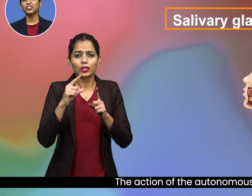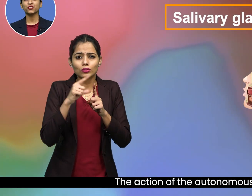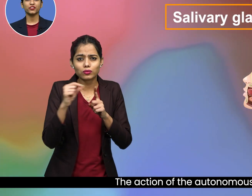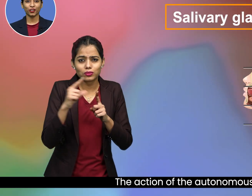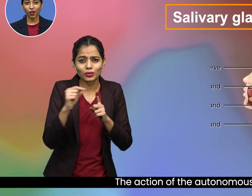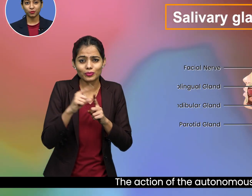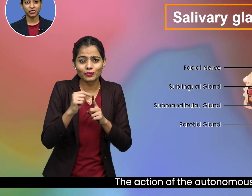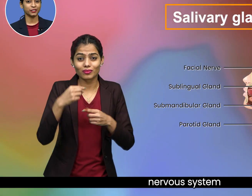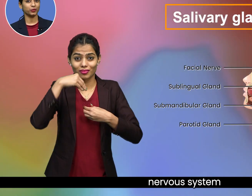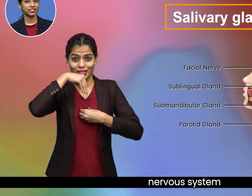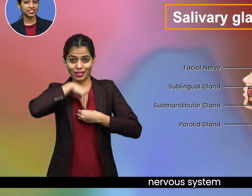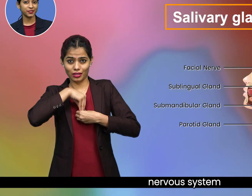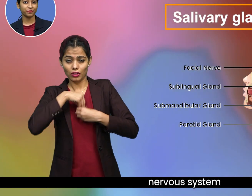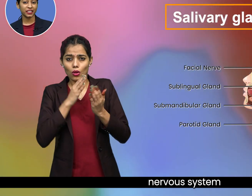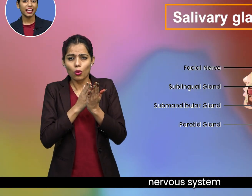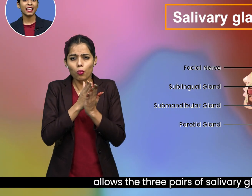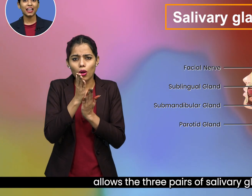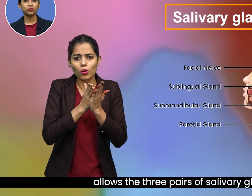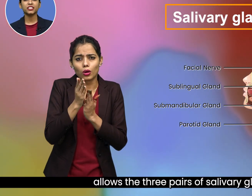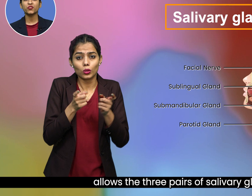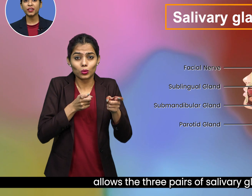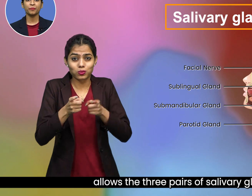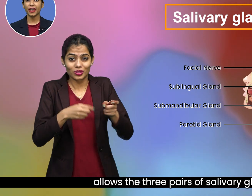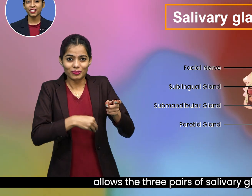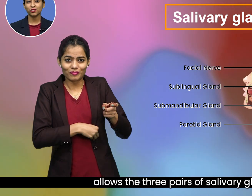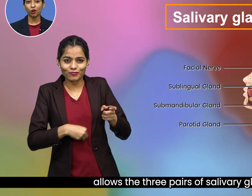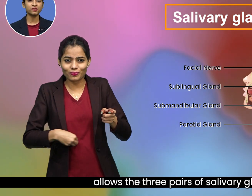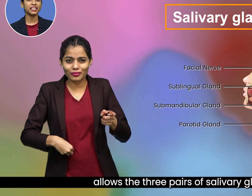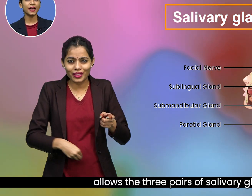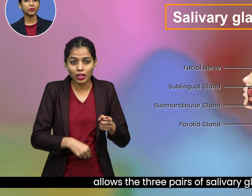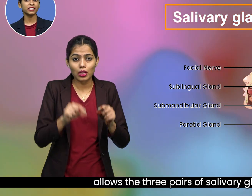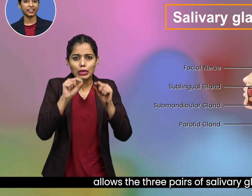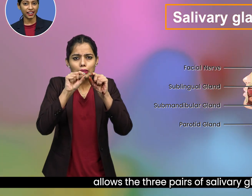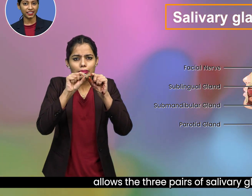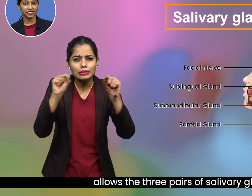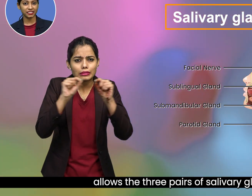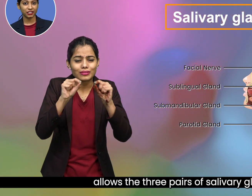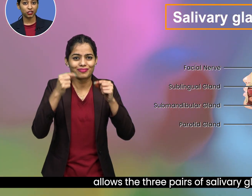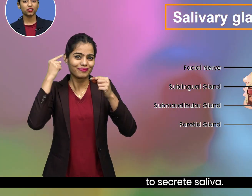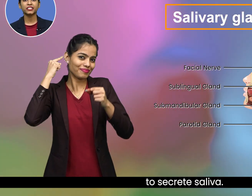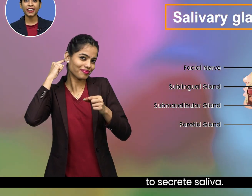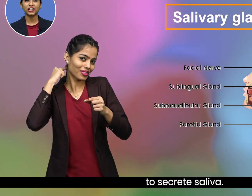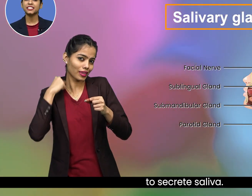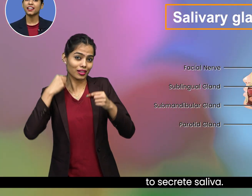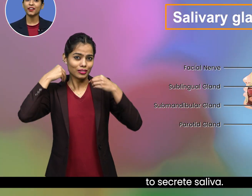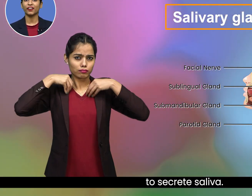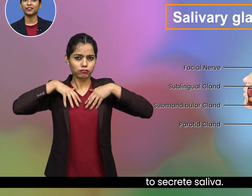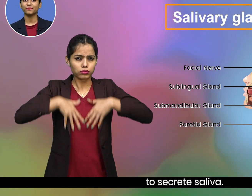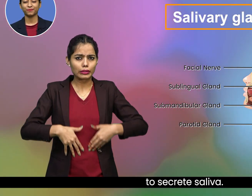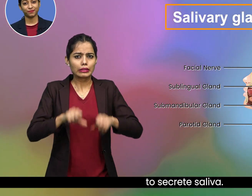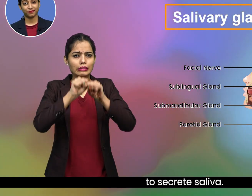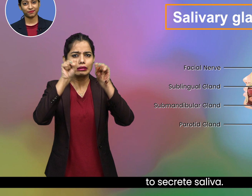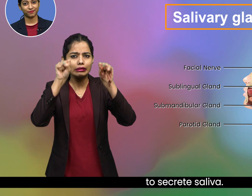The action of the autonomous nervous system allows the 3 pairs of salivary glands to secrete